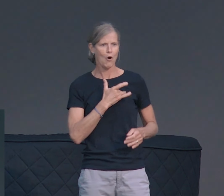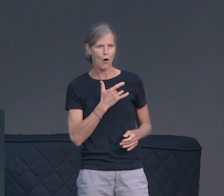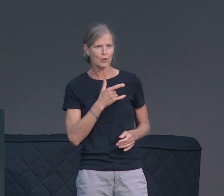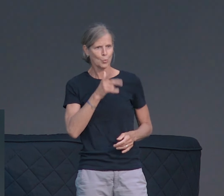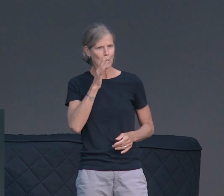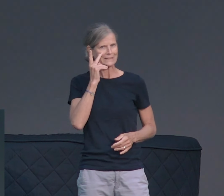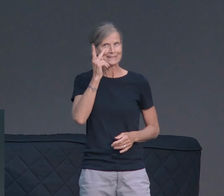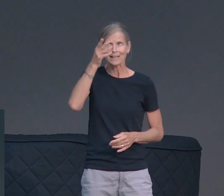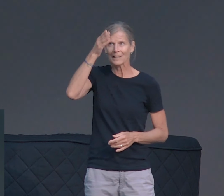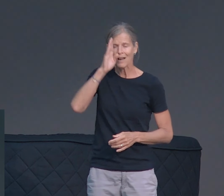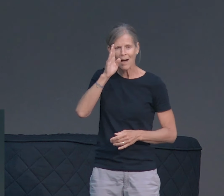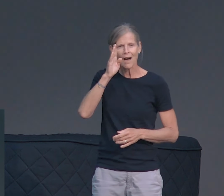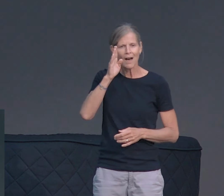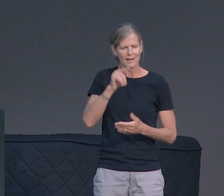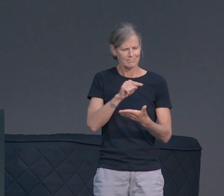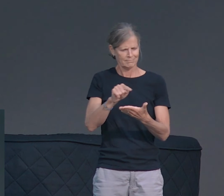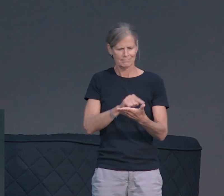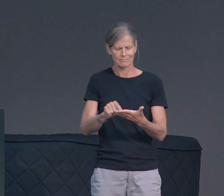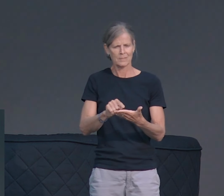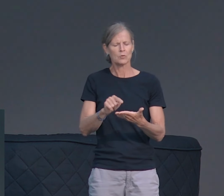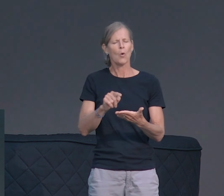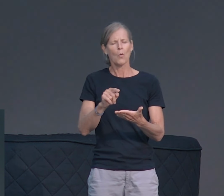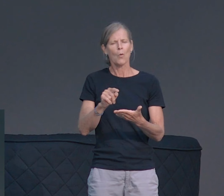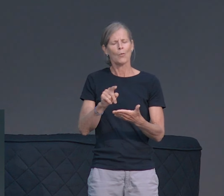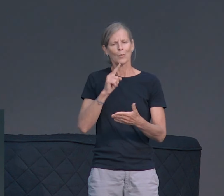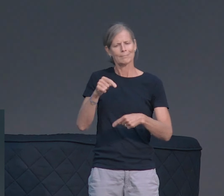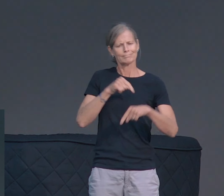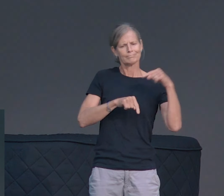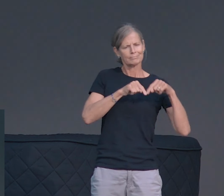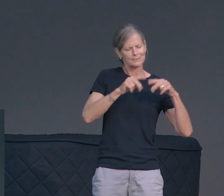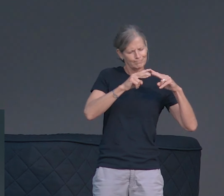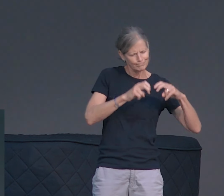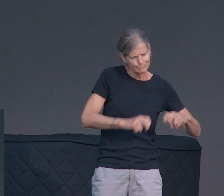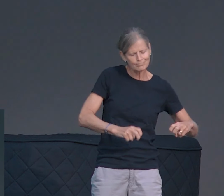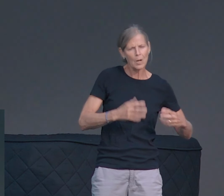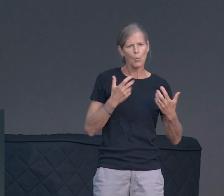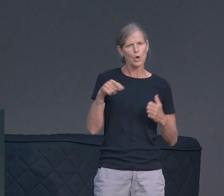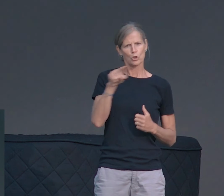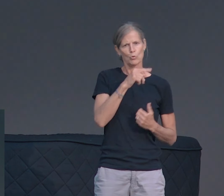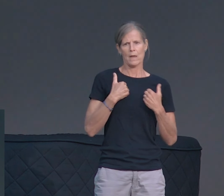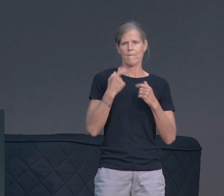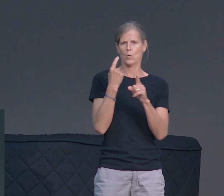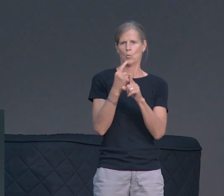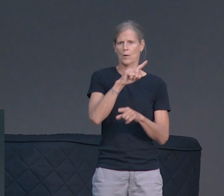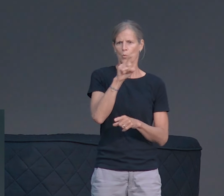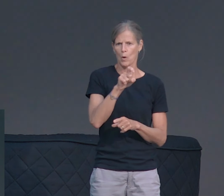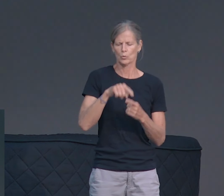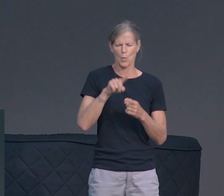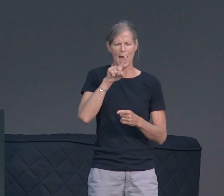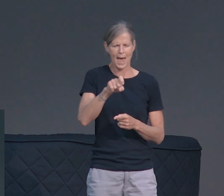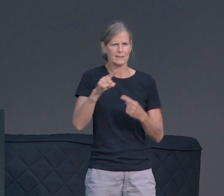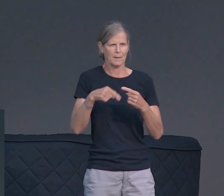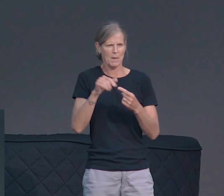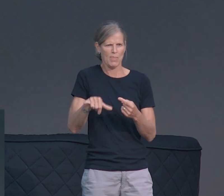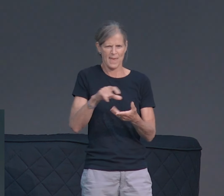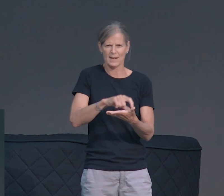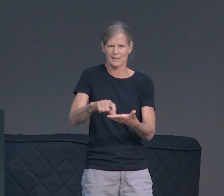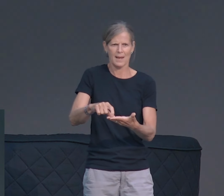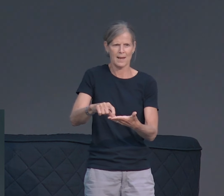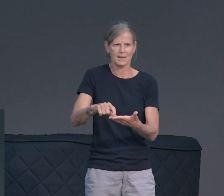you through this process, I want you to be equipped with the right kind of questions to ask of this text, because then